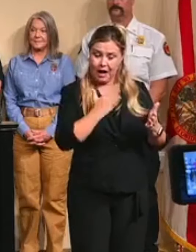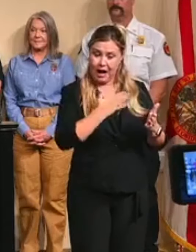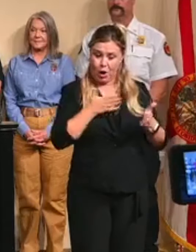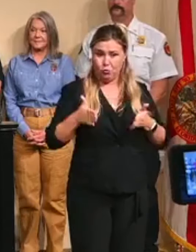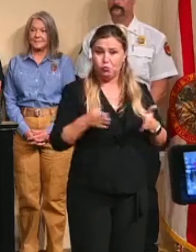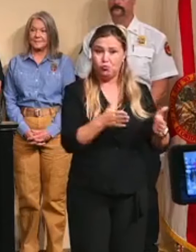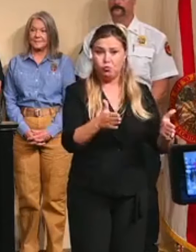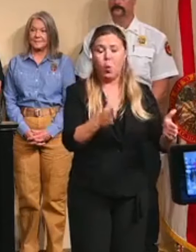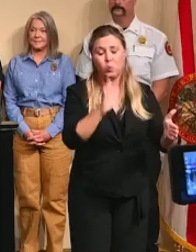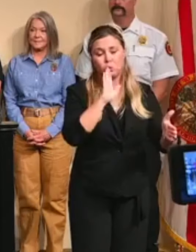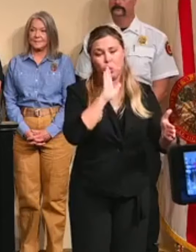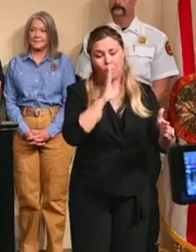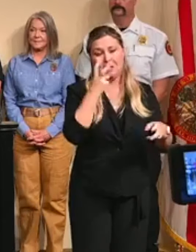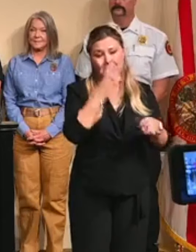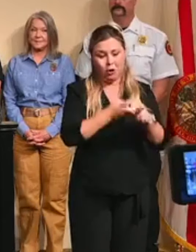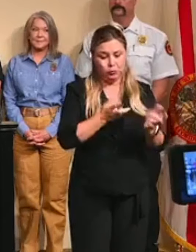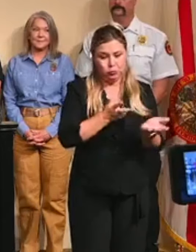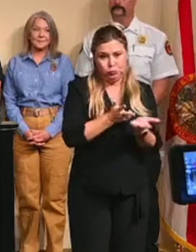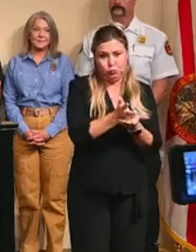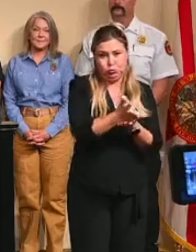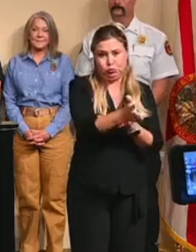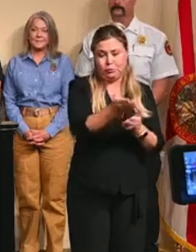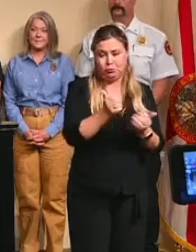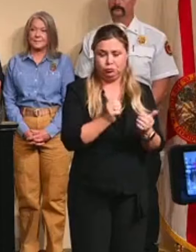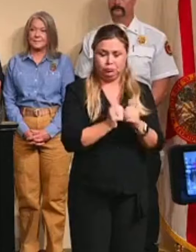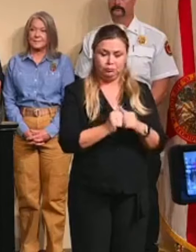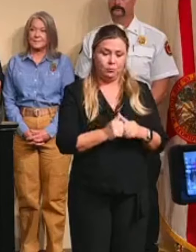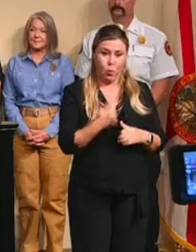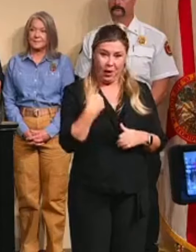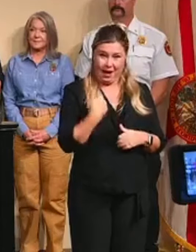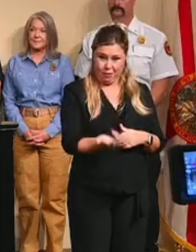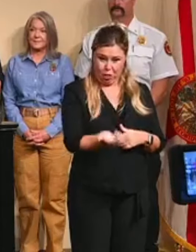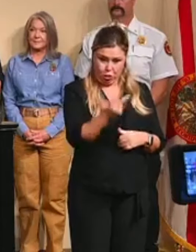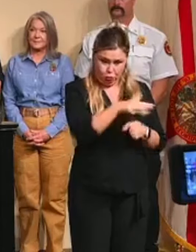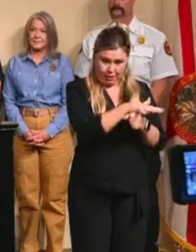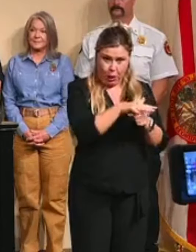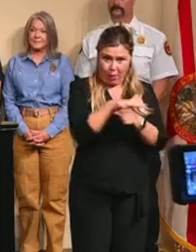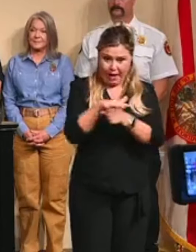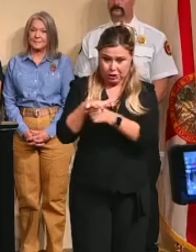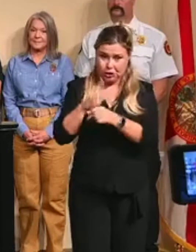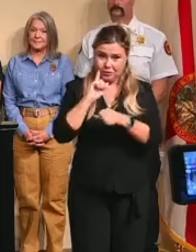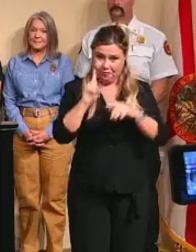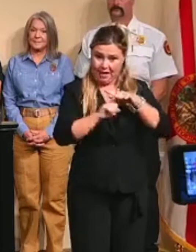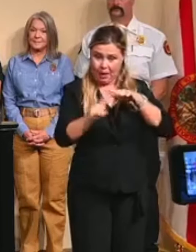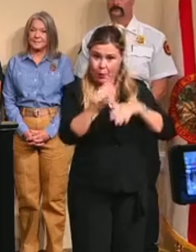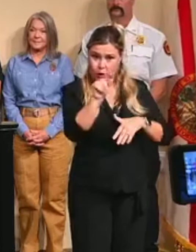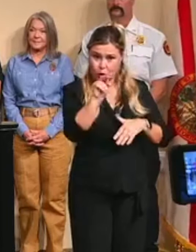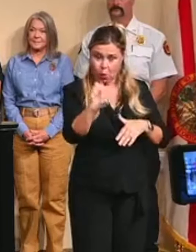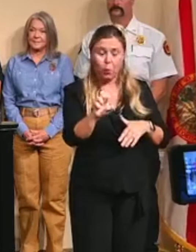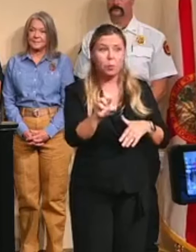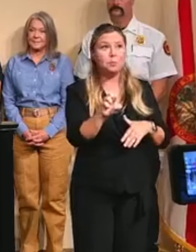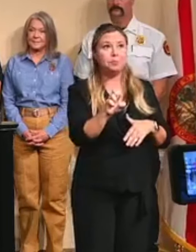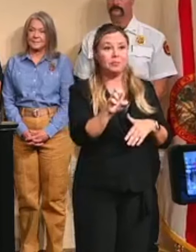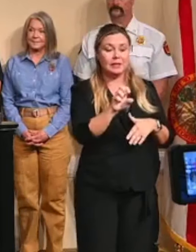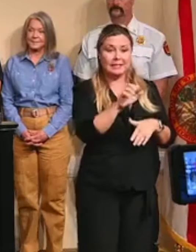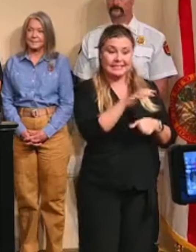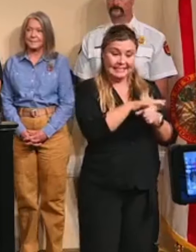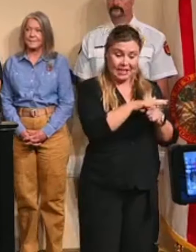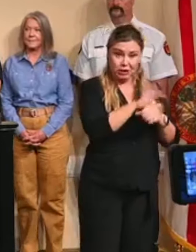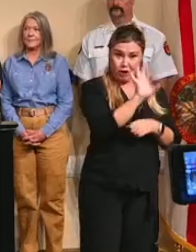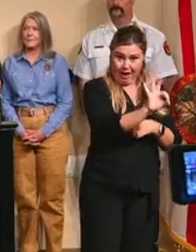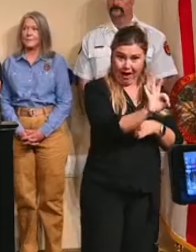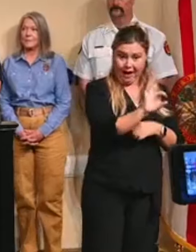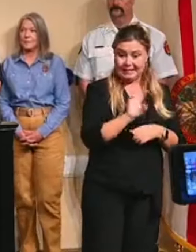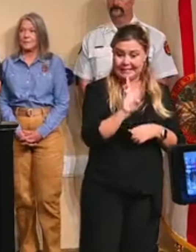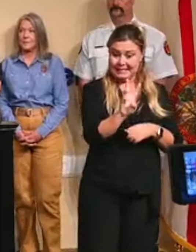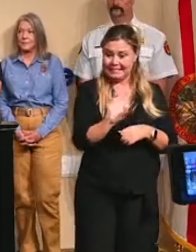potentially going to be impassable. We do have three stations are actually located in the evacuation zone, and that is Station 9,